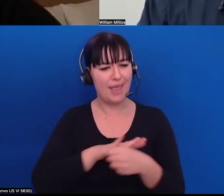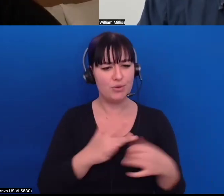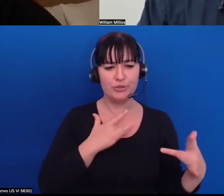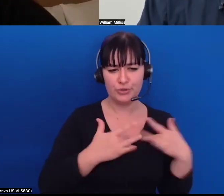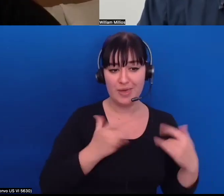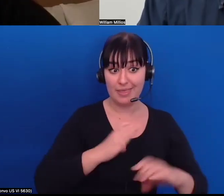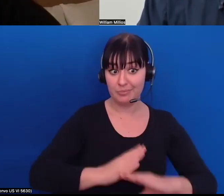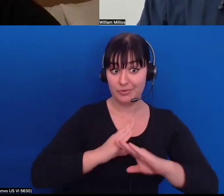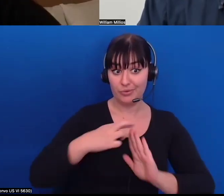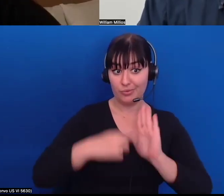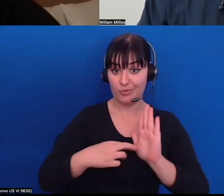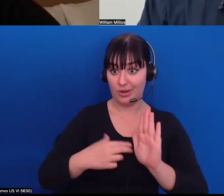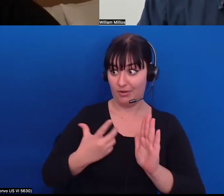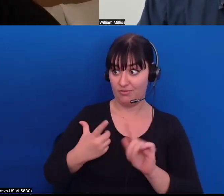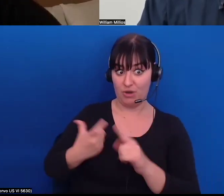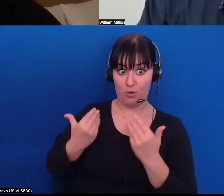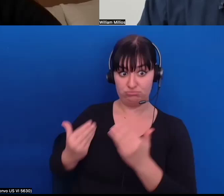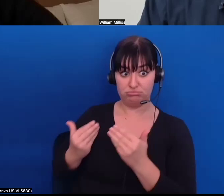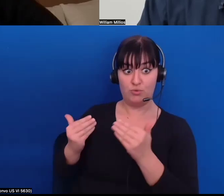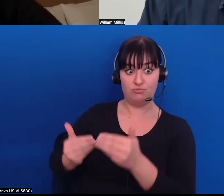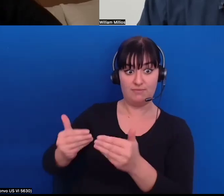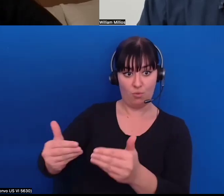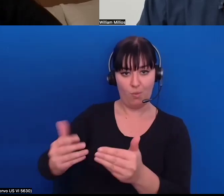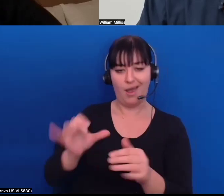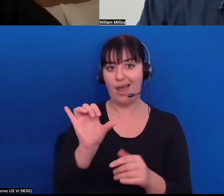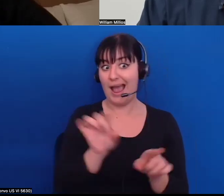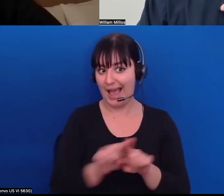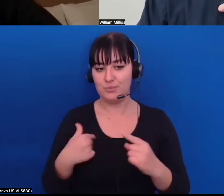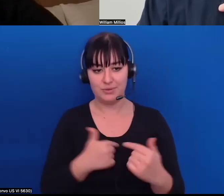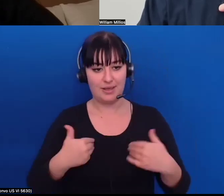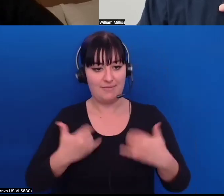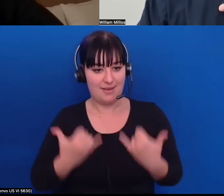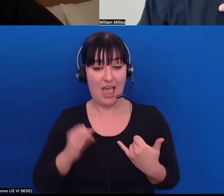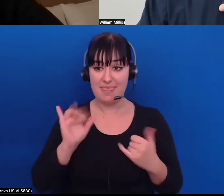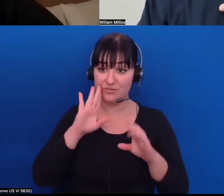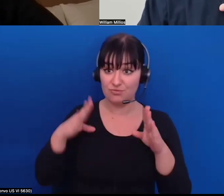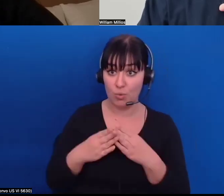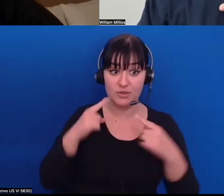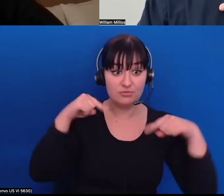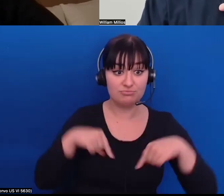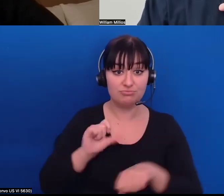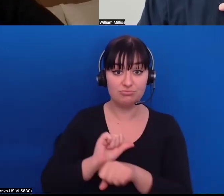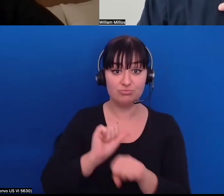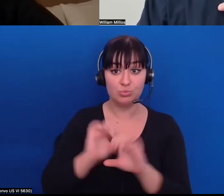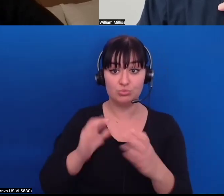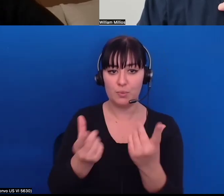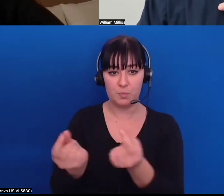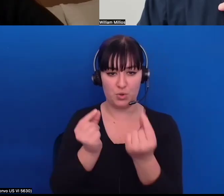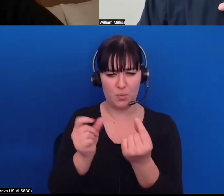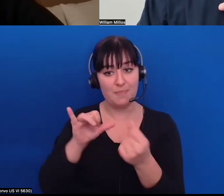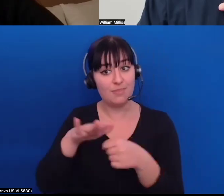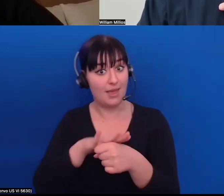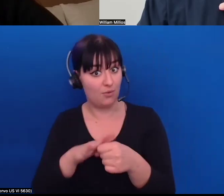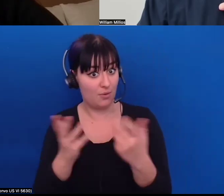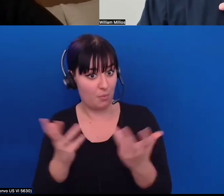the regulations from moving forward as they are now. And that's the focus of this work group. And those areas are the areas